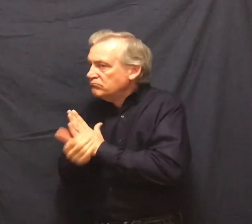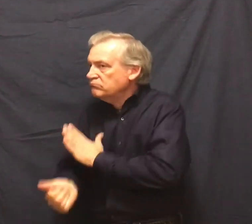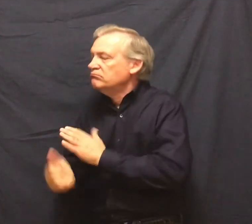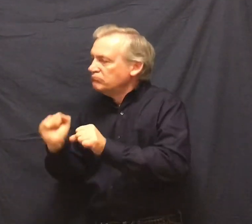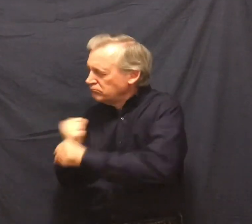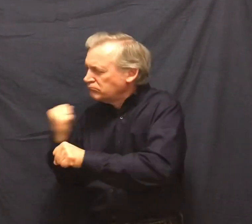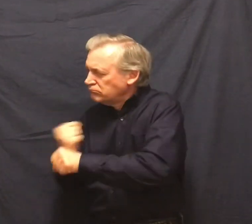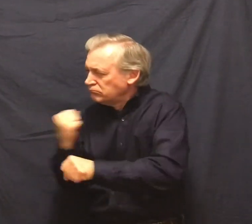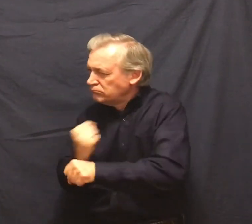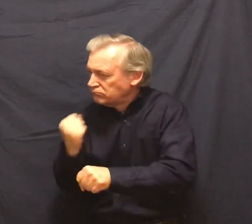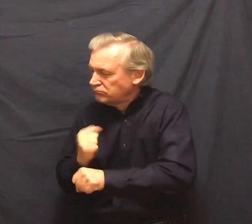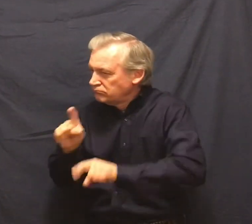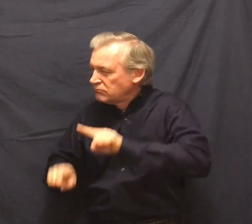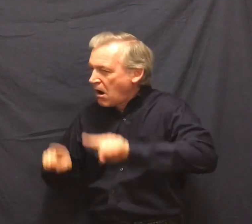The boss turned half away.